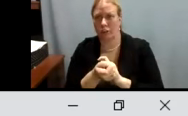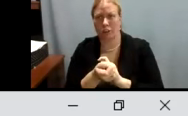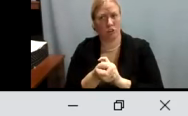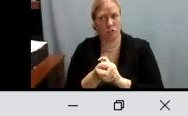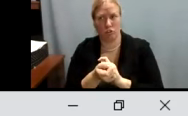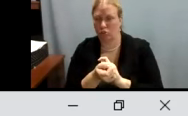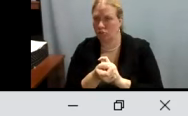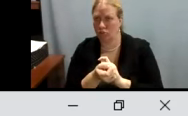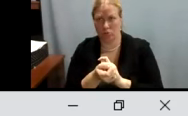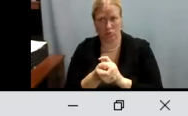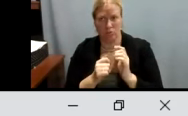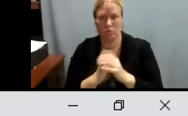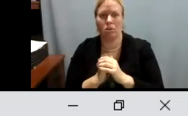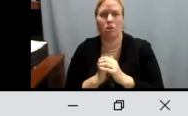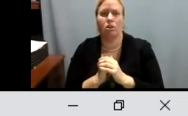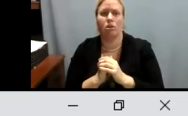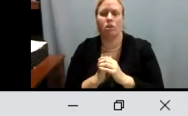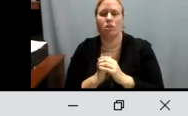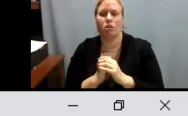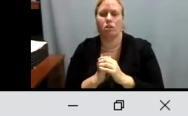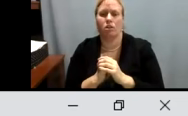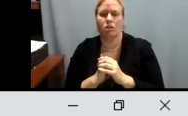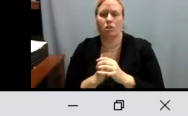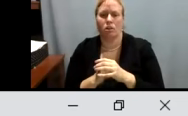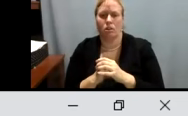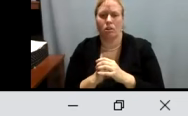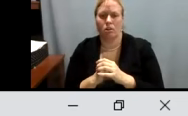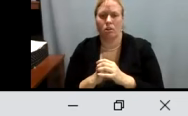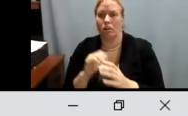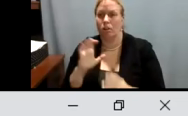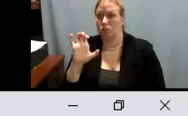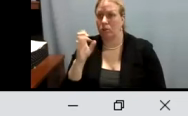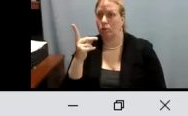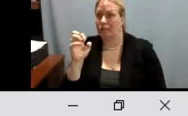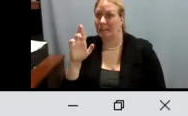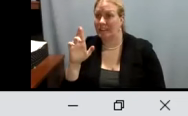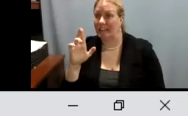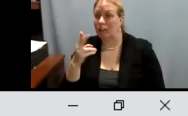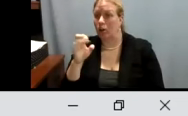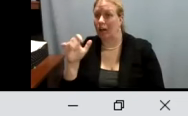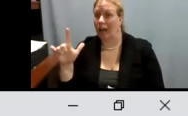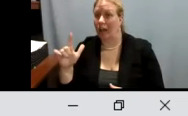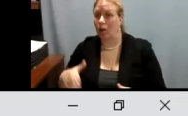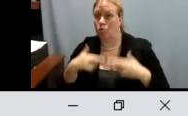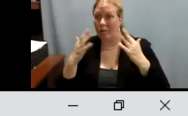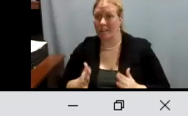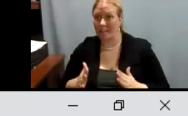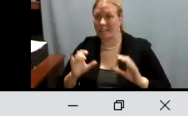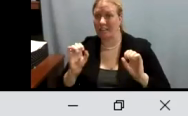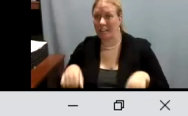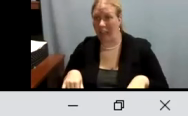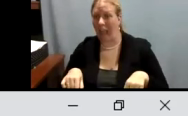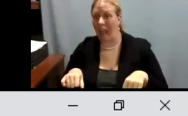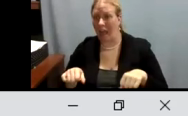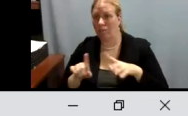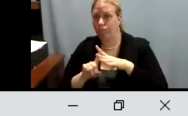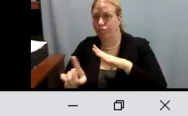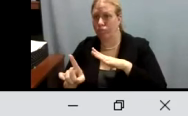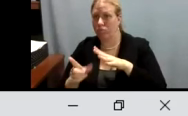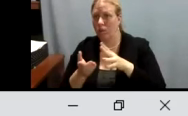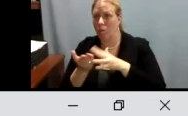section. So, there will be a way for Cedar Hill residents to exit Cedar Hill through